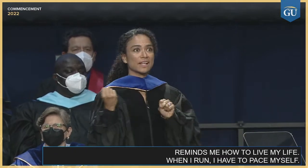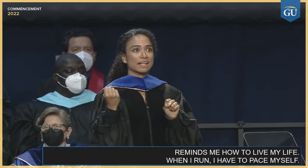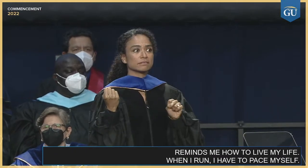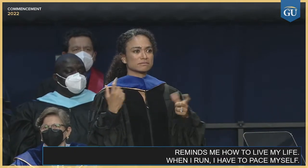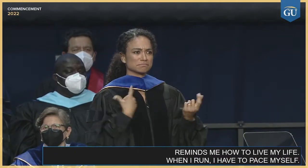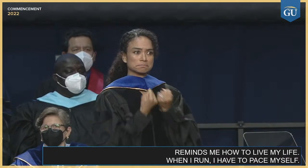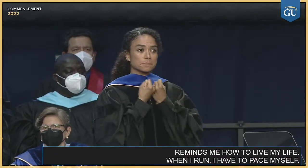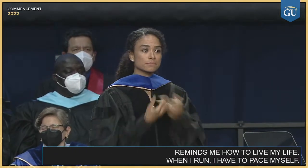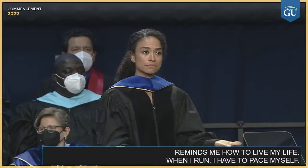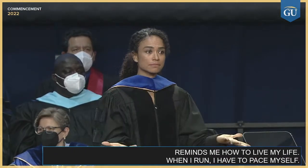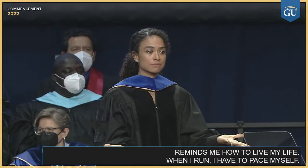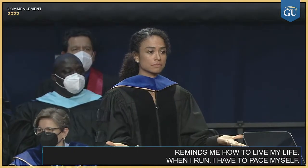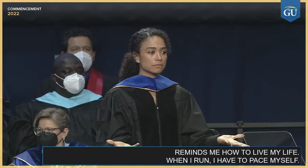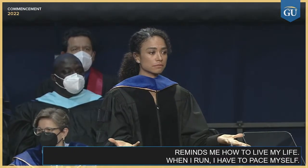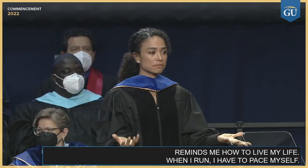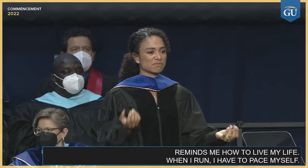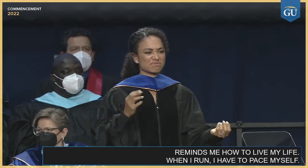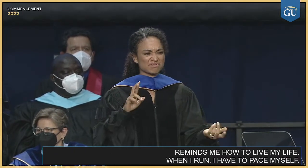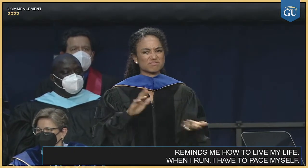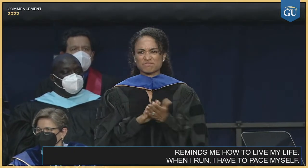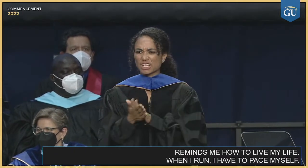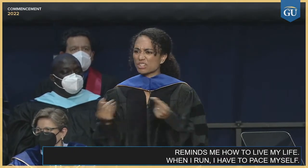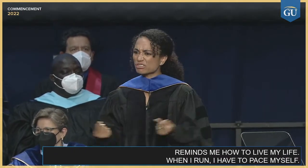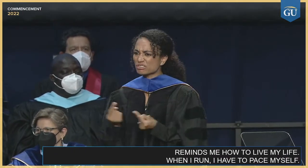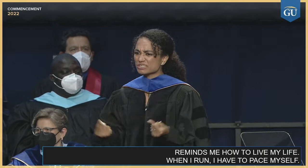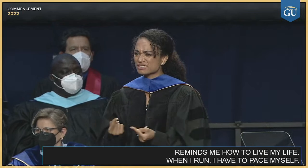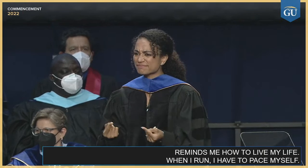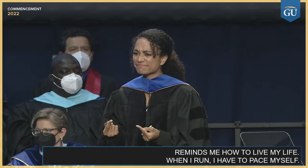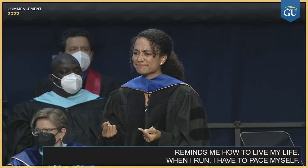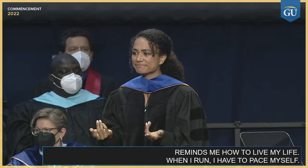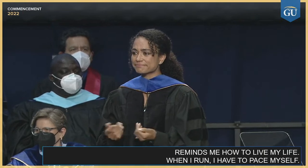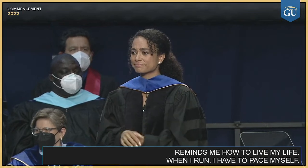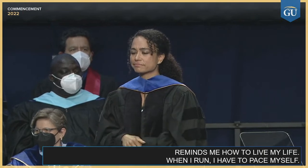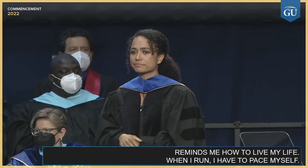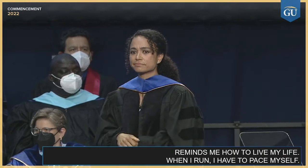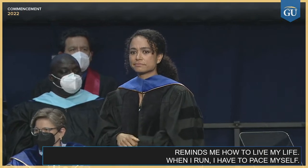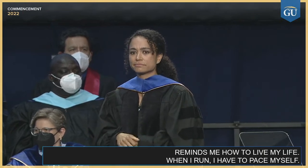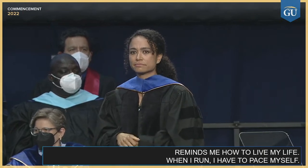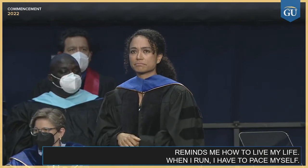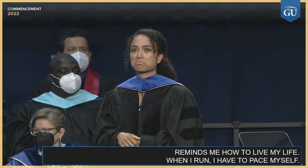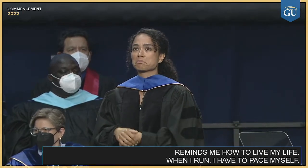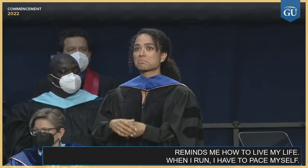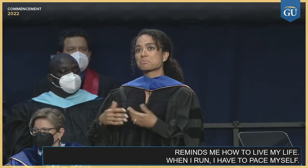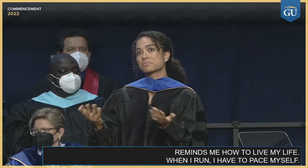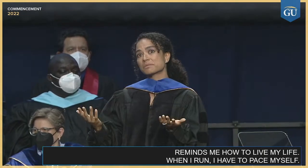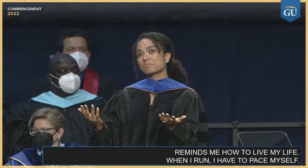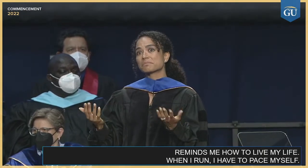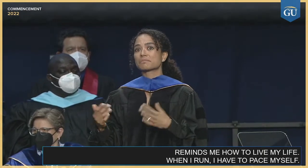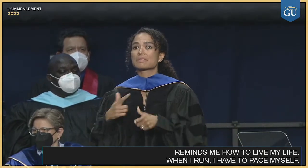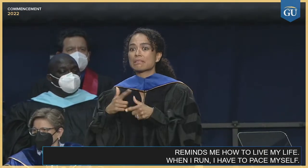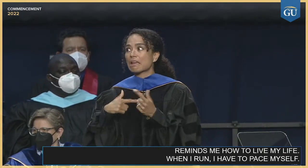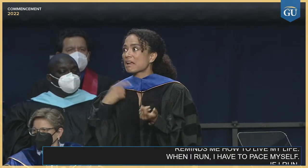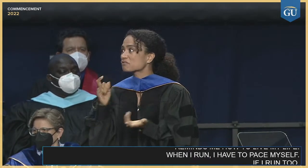If I run too fast, too soon, I get tired really easily, or I might hurt myself.